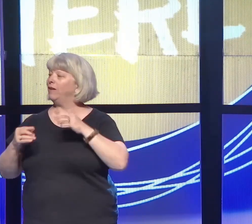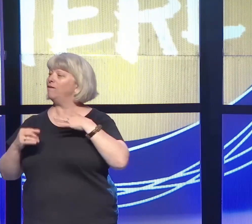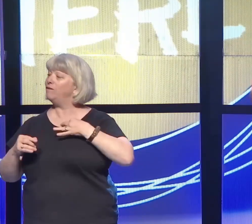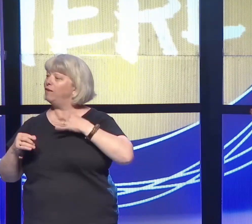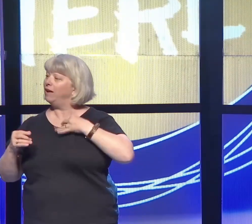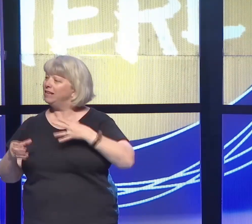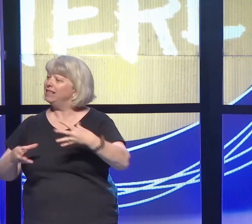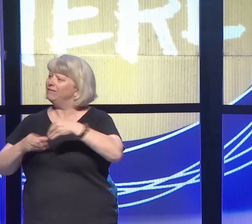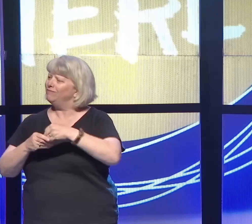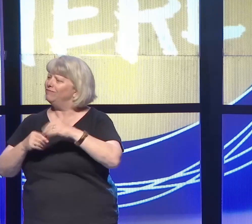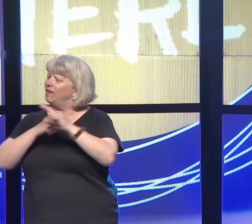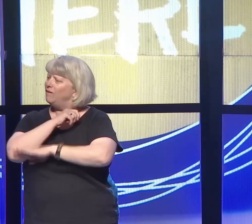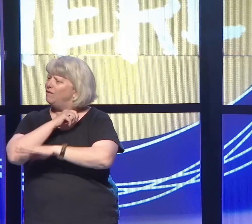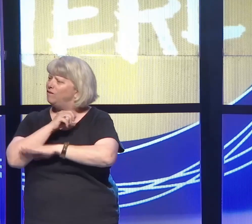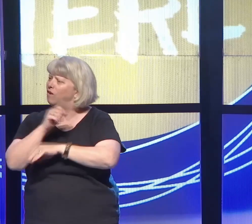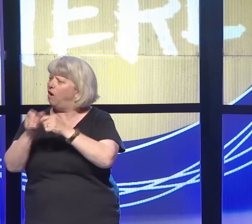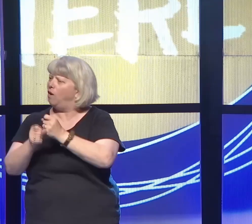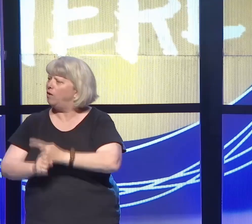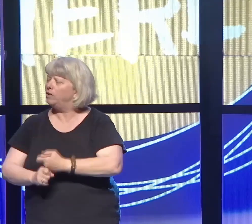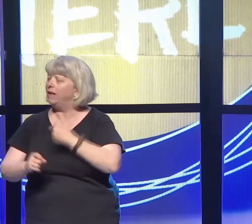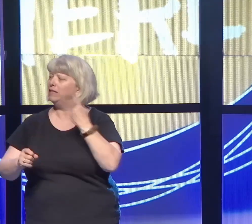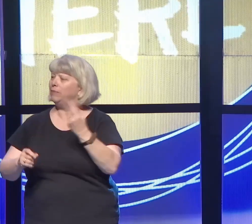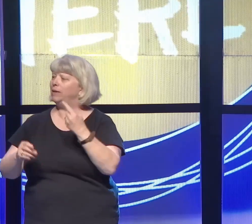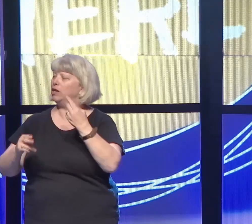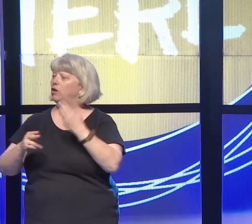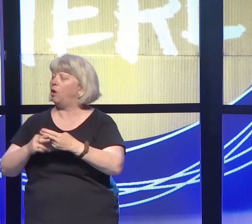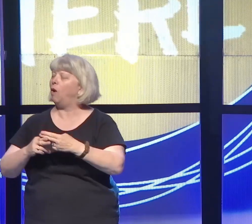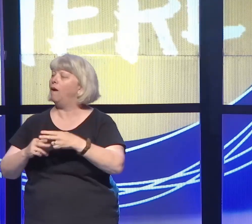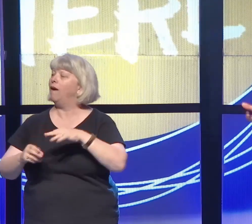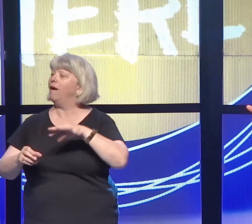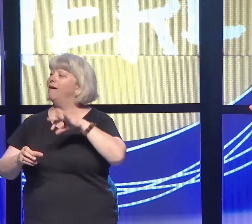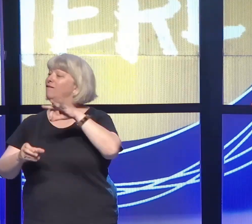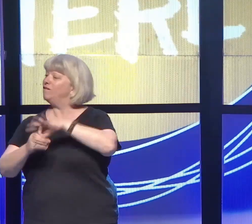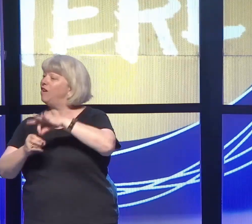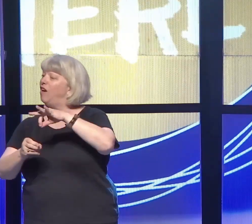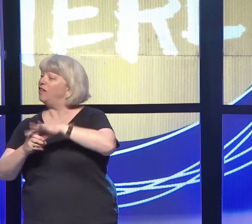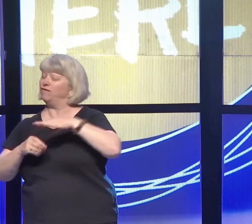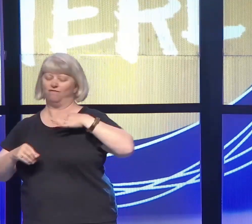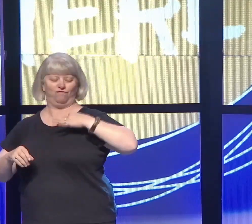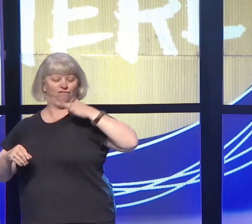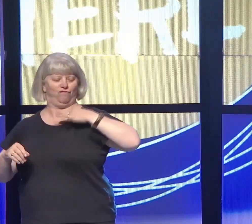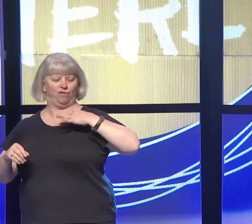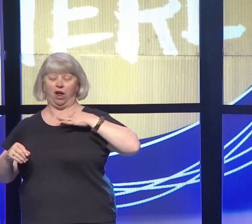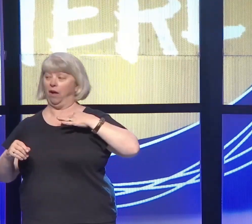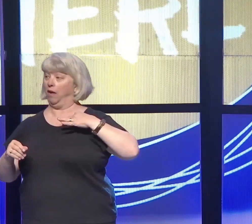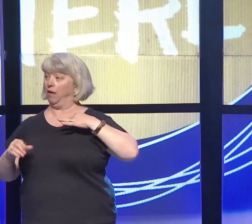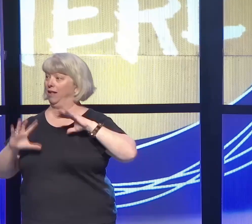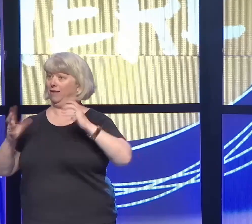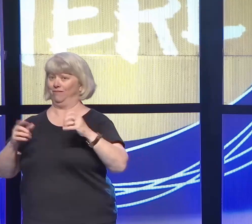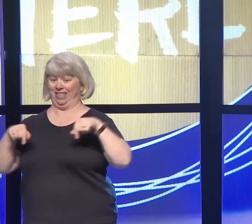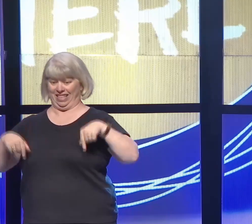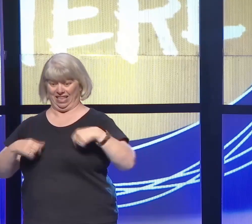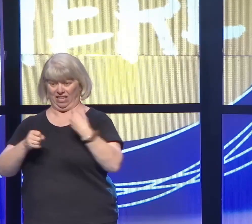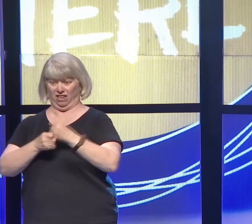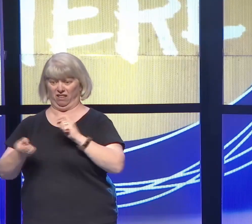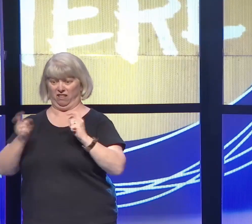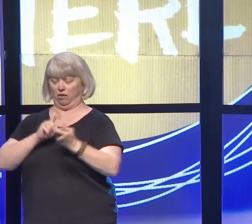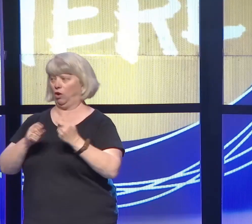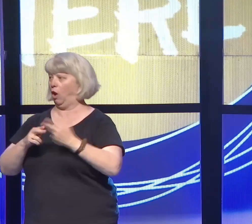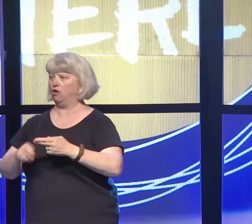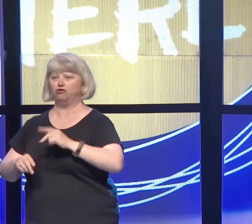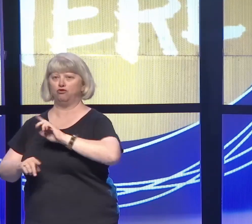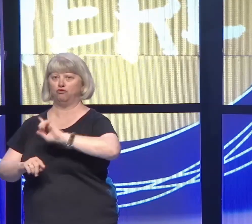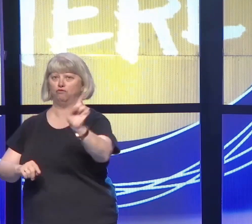fall, we have an event that we call the Volunteer Rally. Only this year, because we're being a little subversive, we're going to call it the